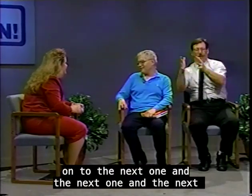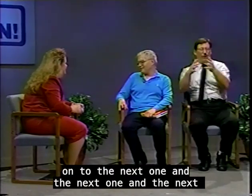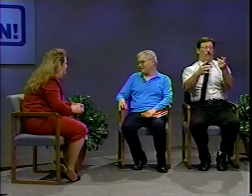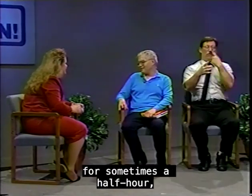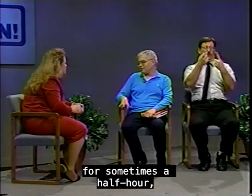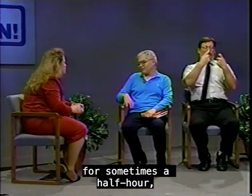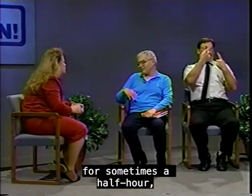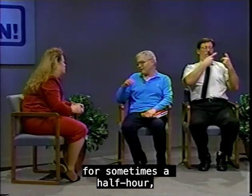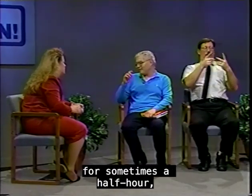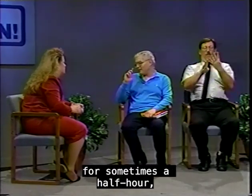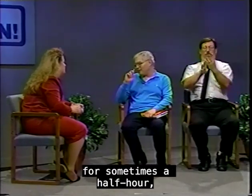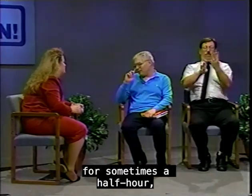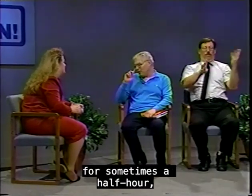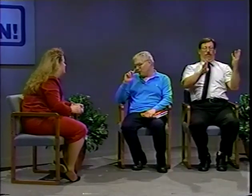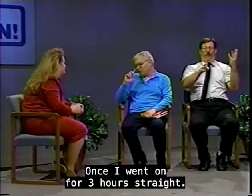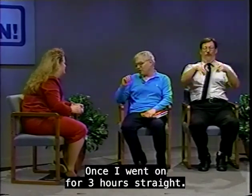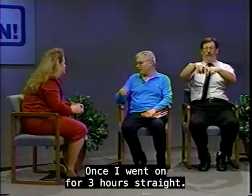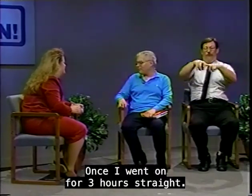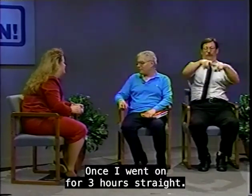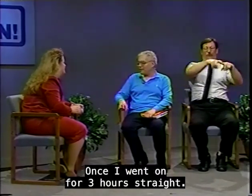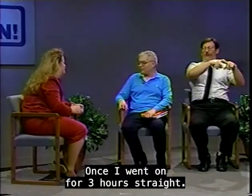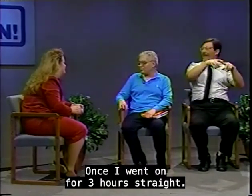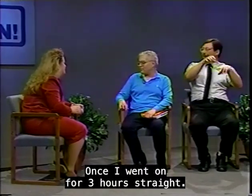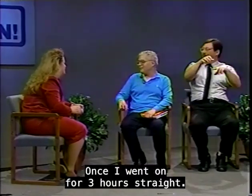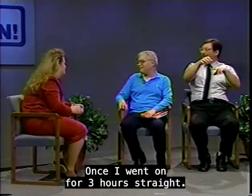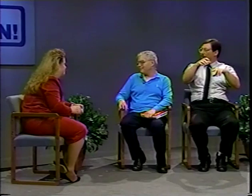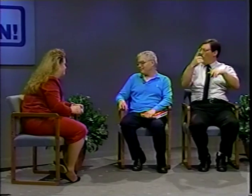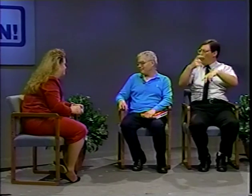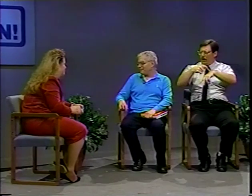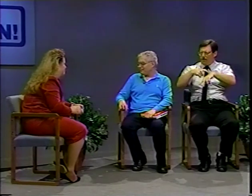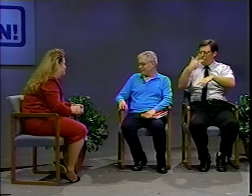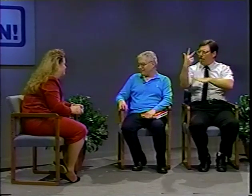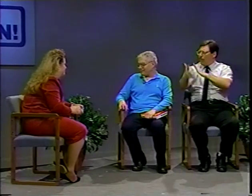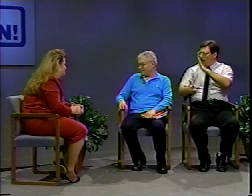next one, for sometimes half hour, an hour. Once I went on for 3 hours straight.